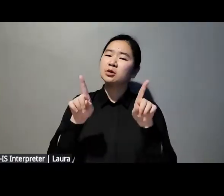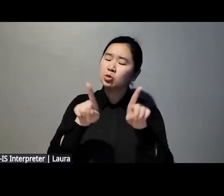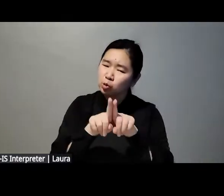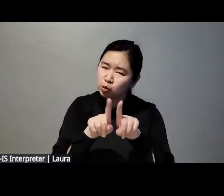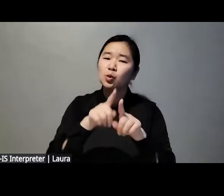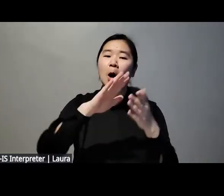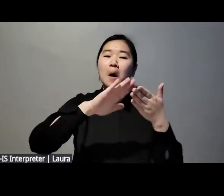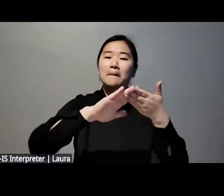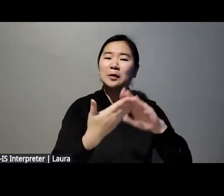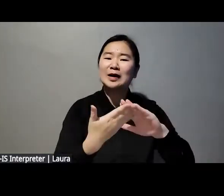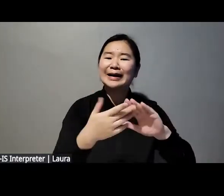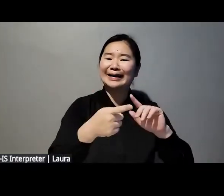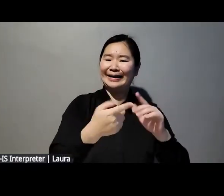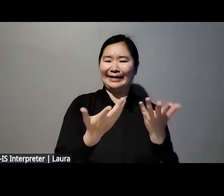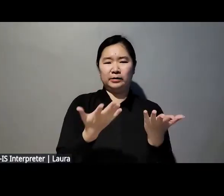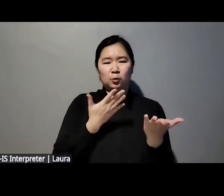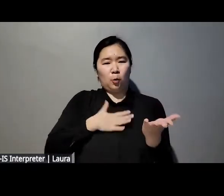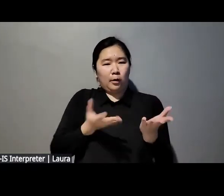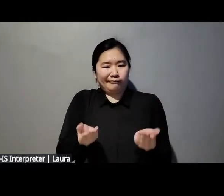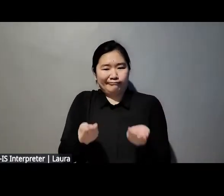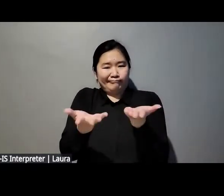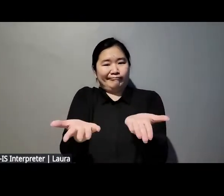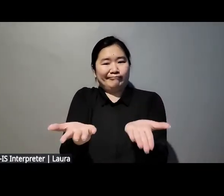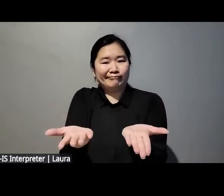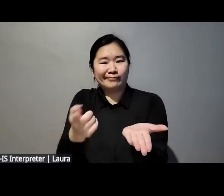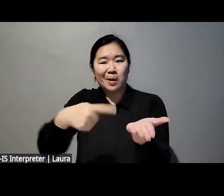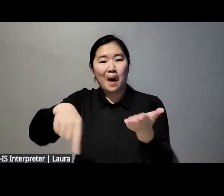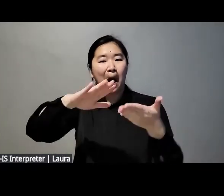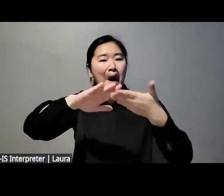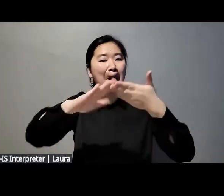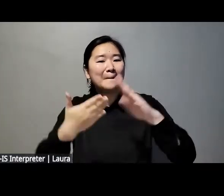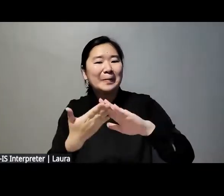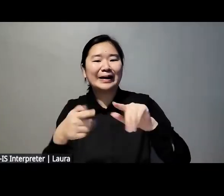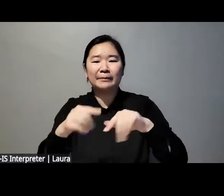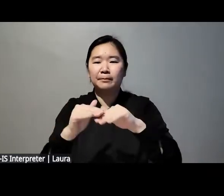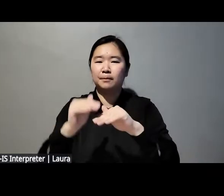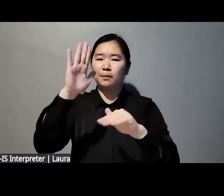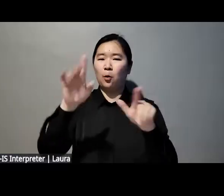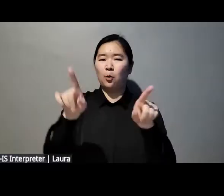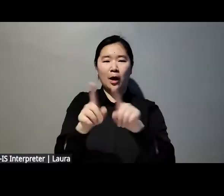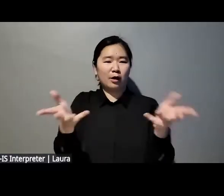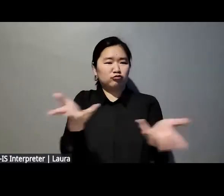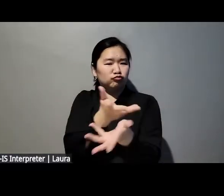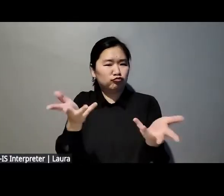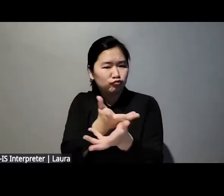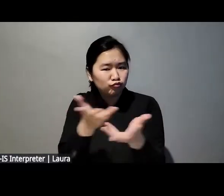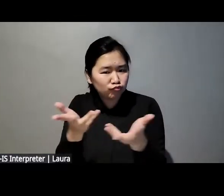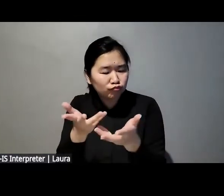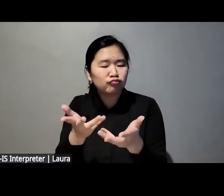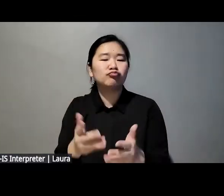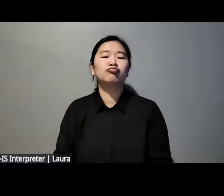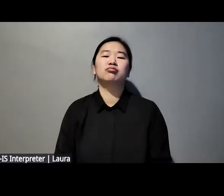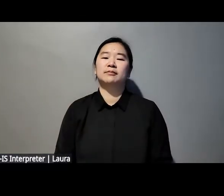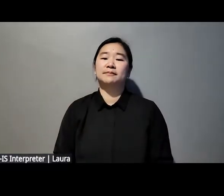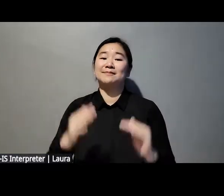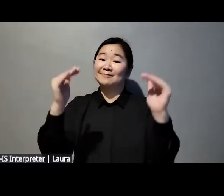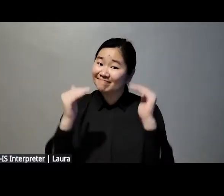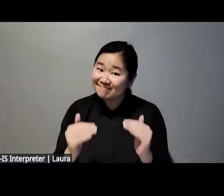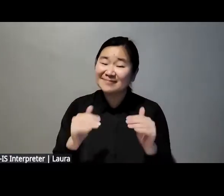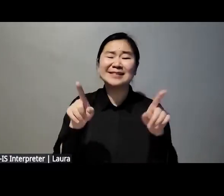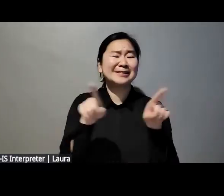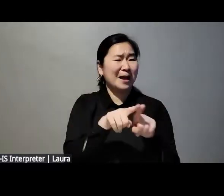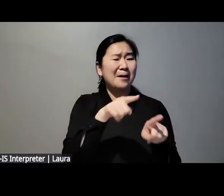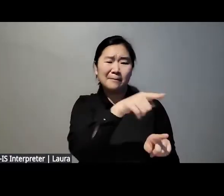also engaging the religious leaders. It's an issue that came up because they also have people within their congregation that they